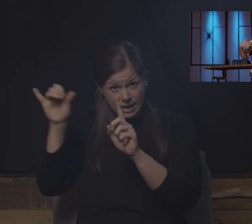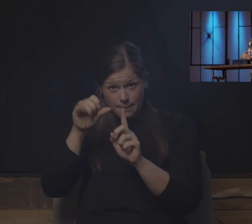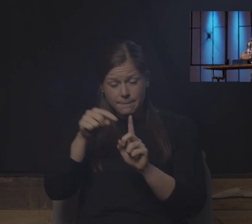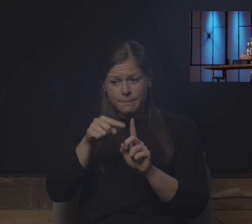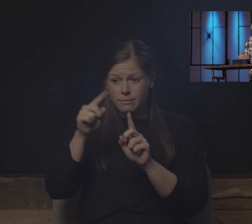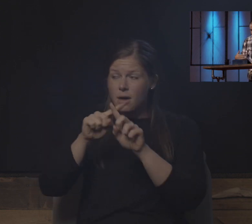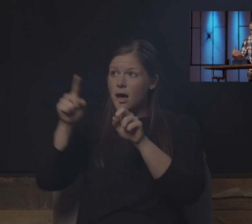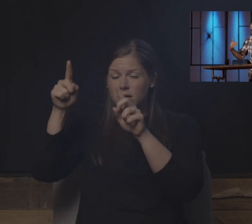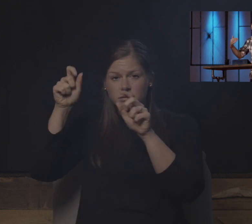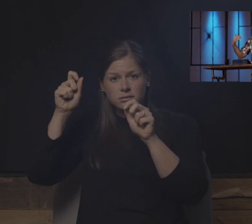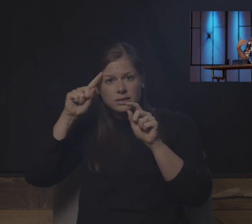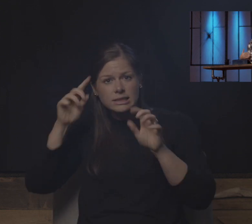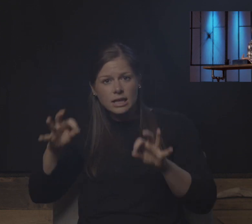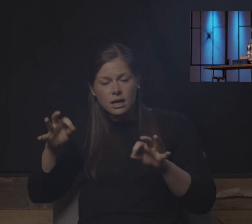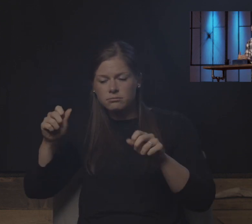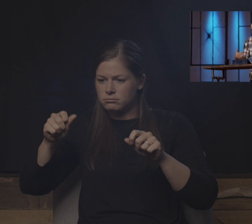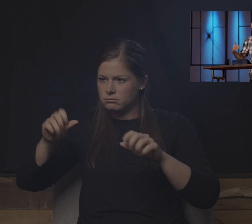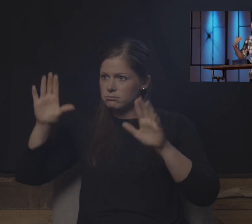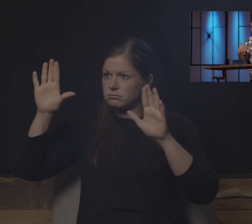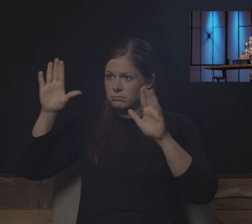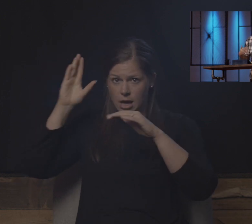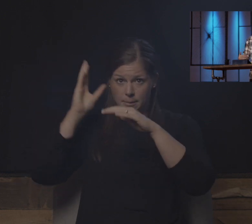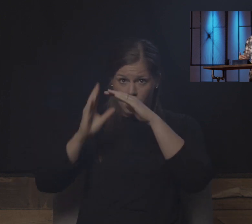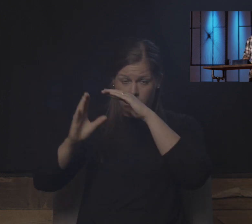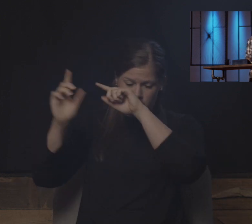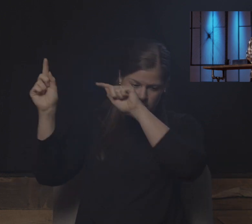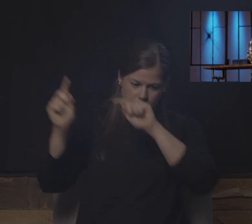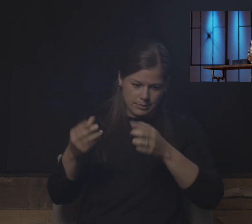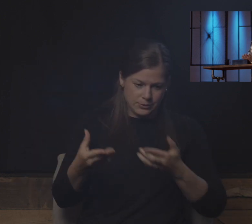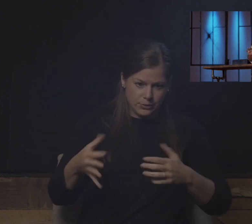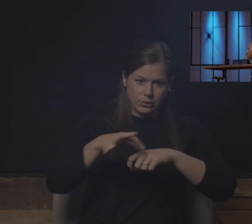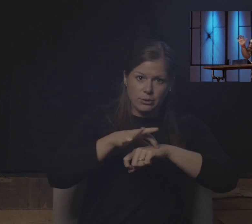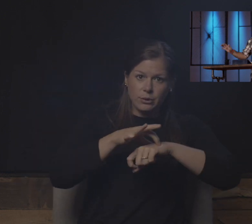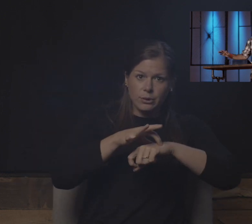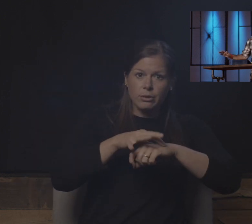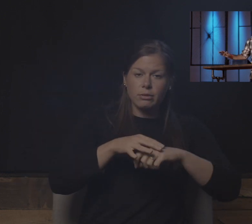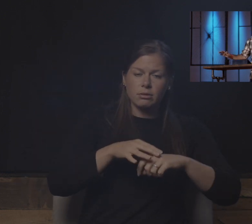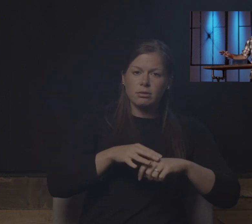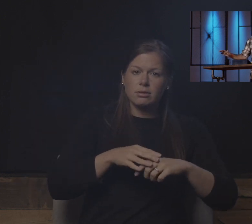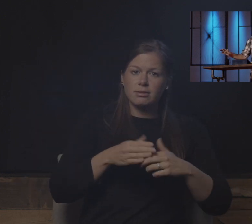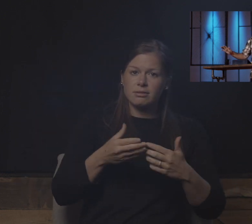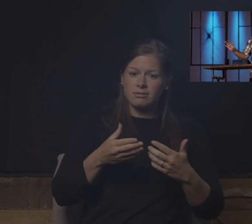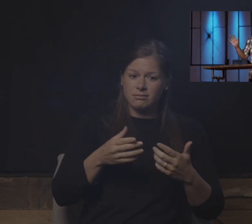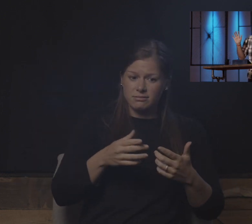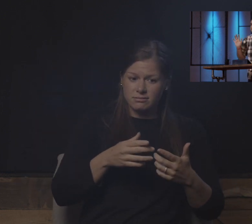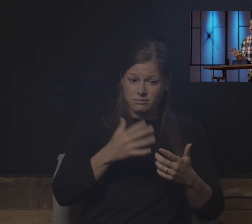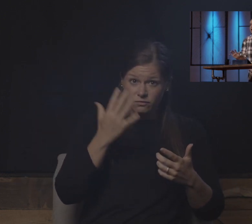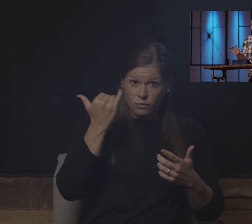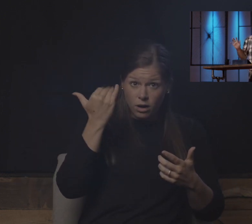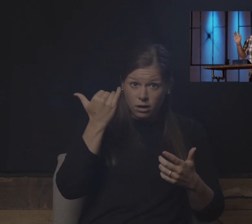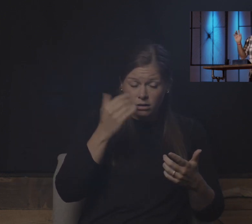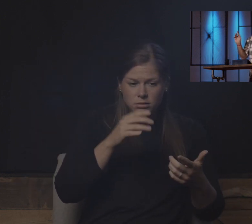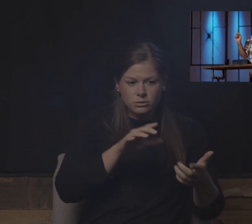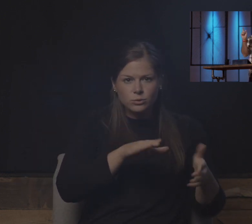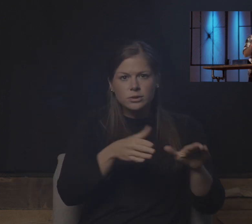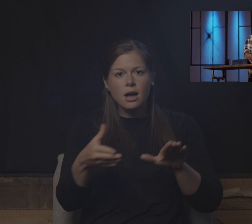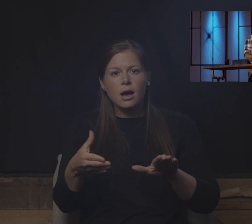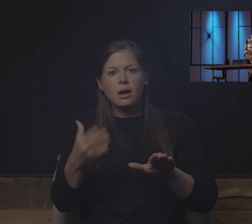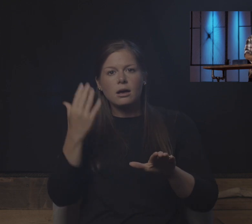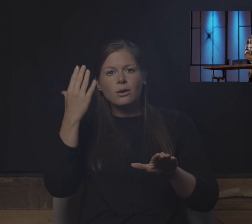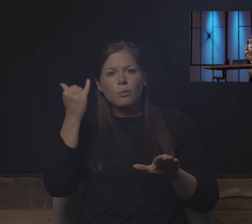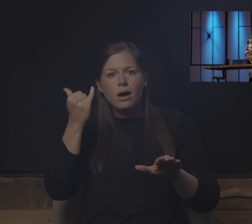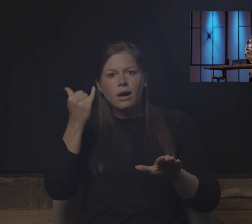He comes here, he becomes a servant, becoming obedient to the point of death, all because he thought of what was best